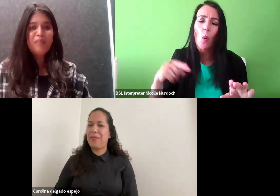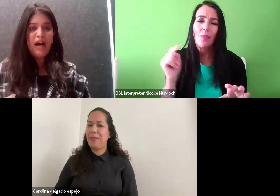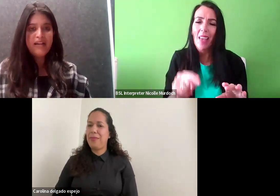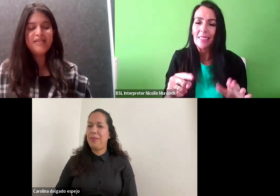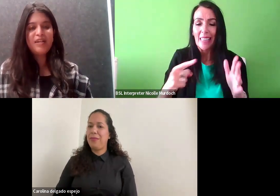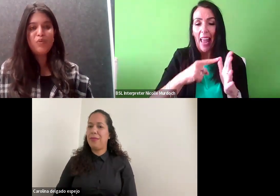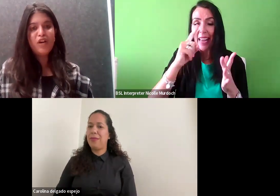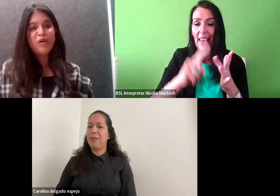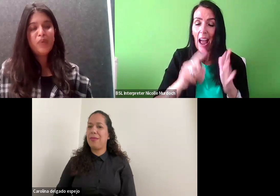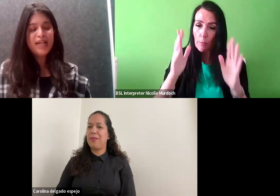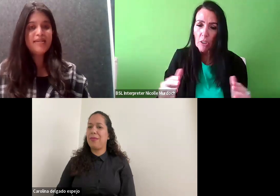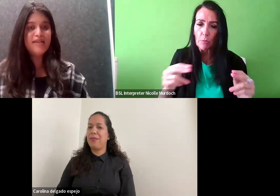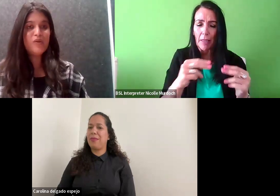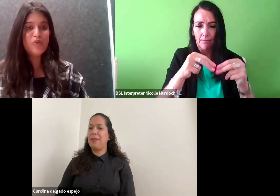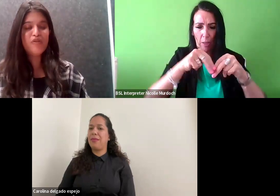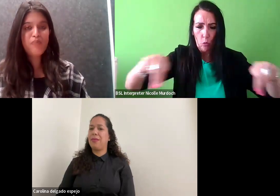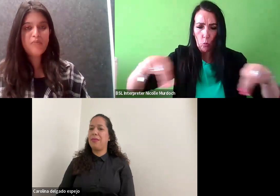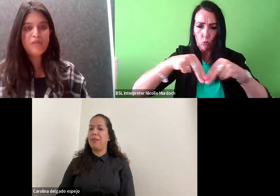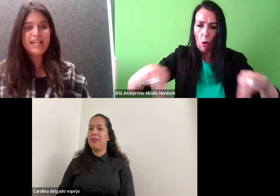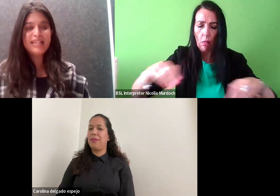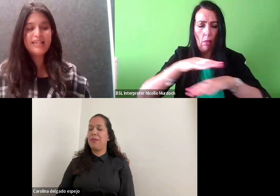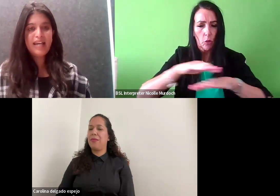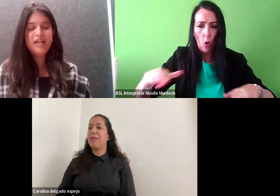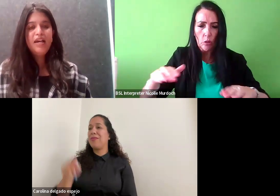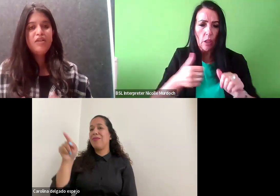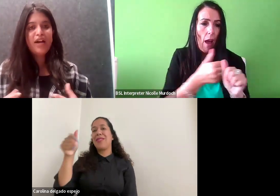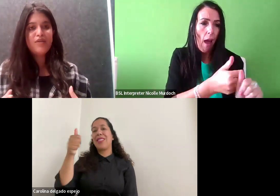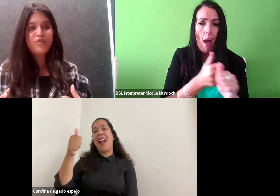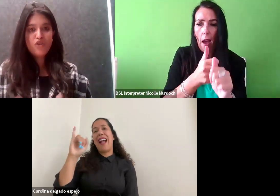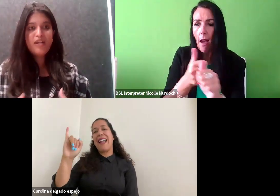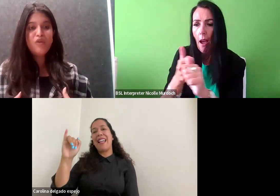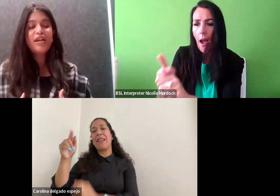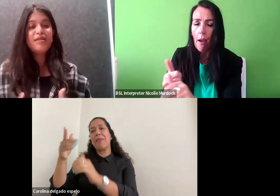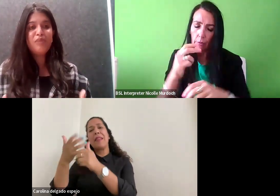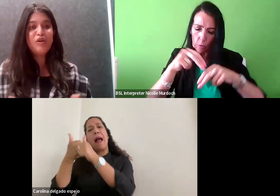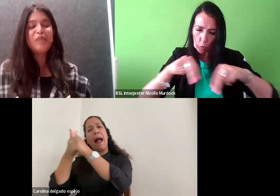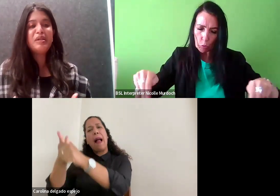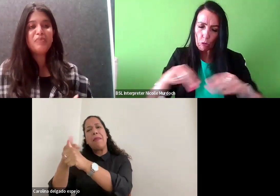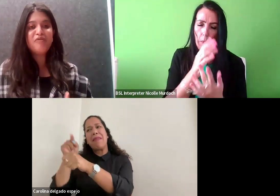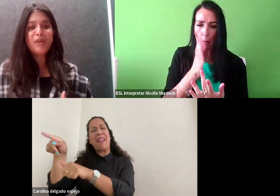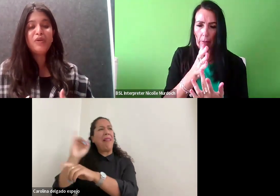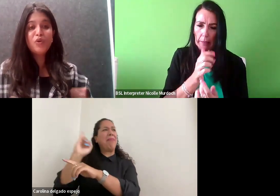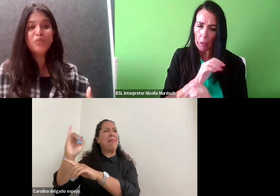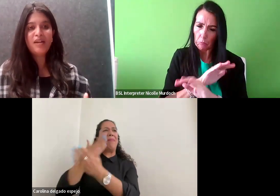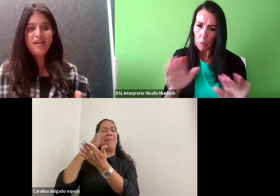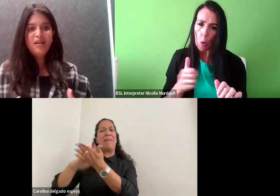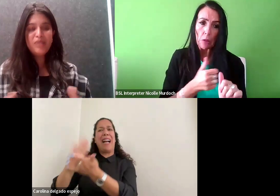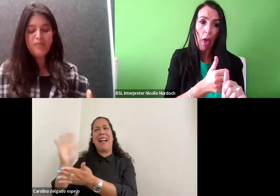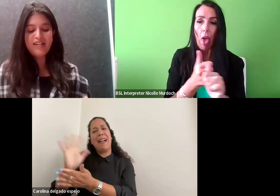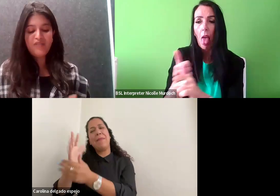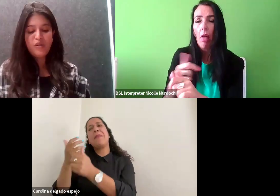certain biases and would not oppress certain groups of people, but instead try to look at people from a